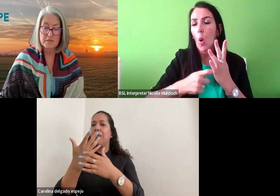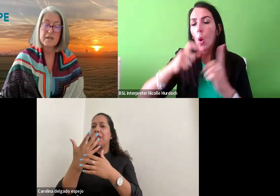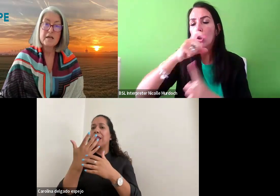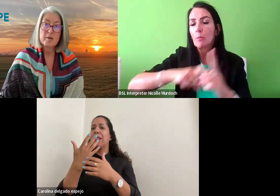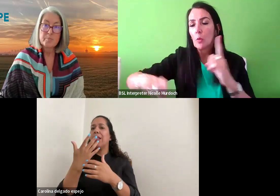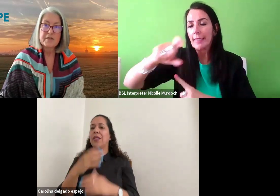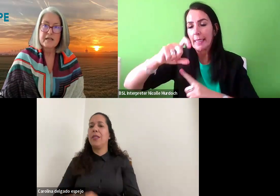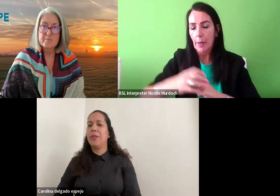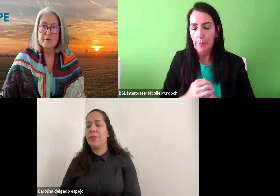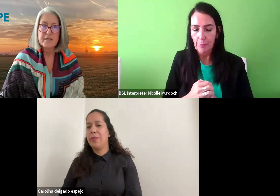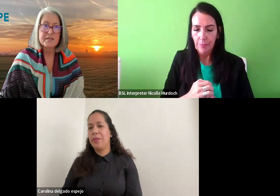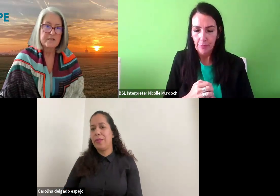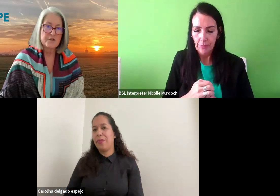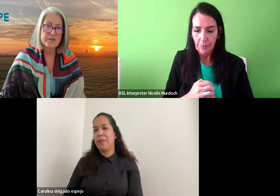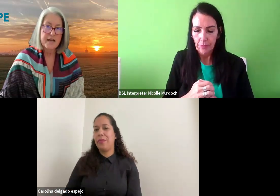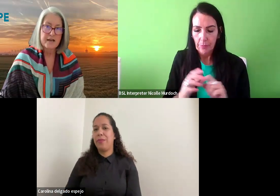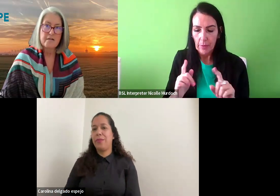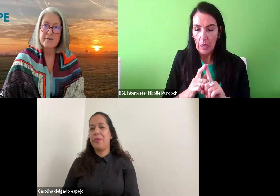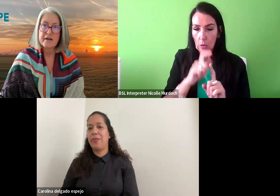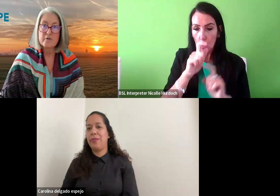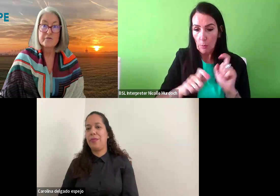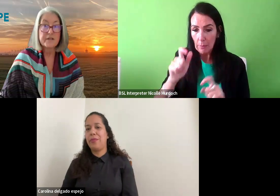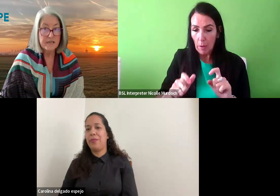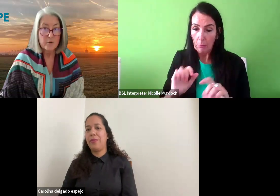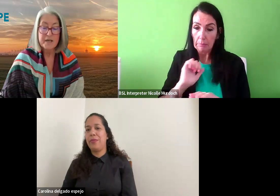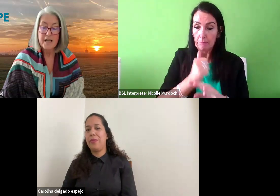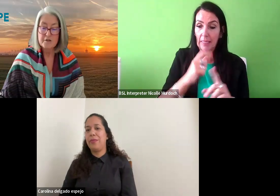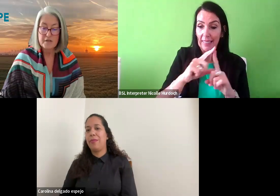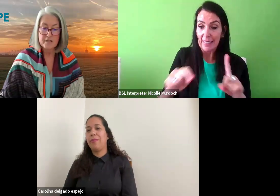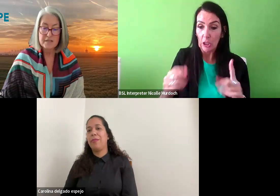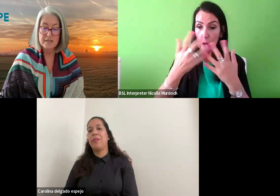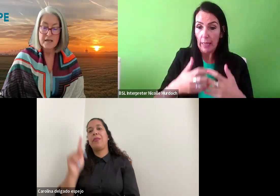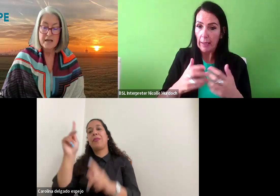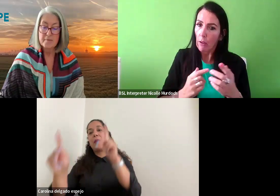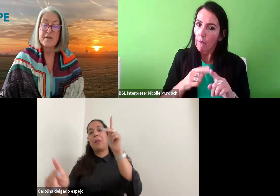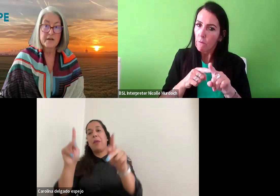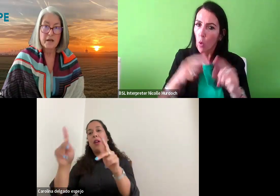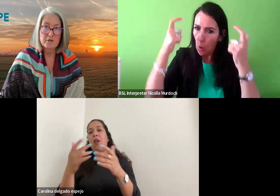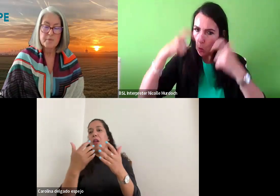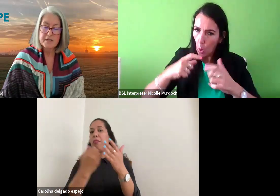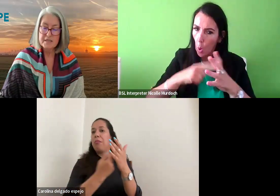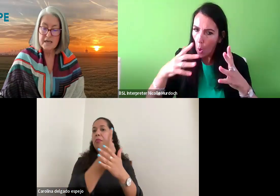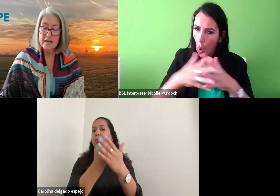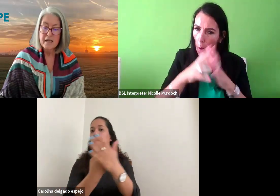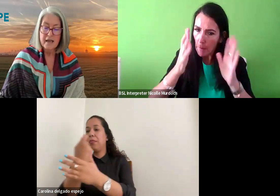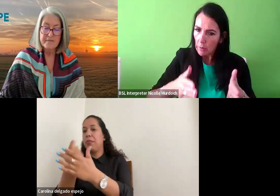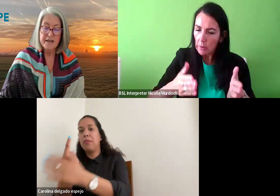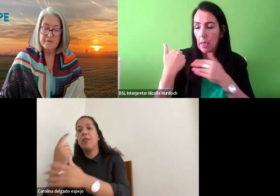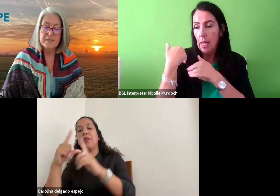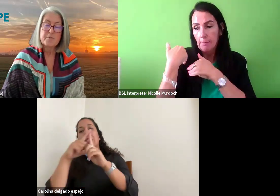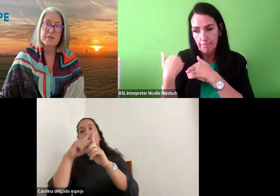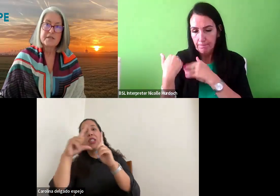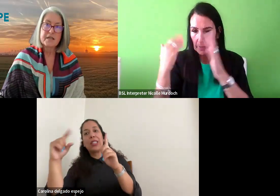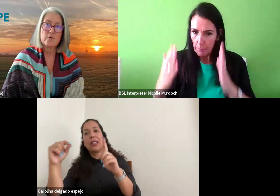sure that those building and implementing digital tech are aware of their legal obligations and their accountability, and